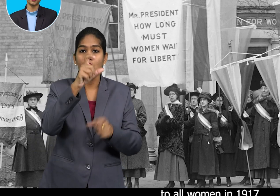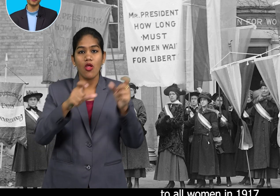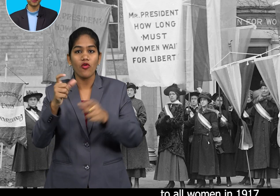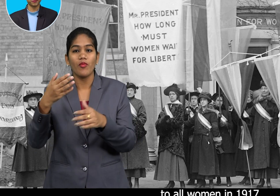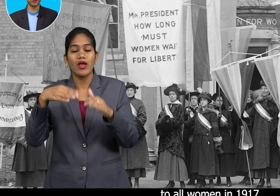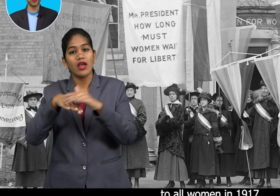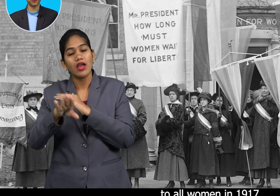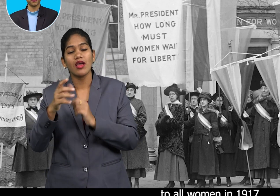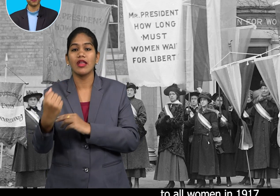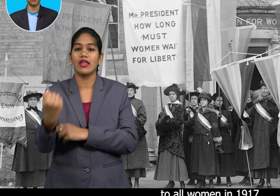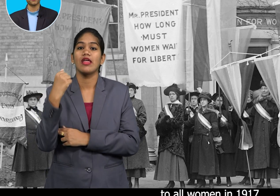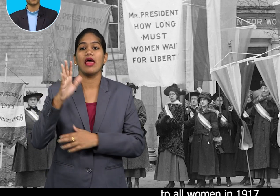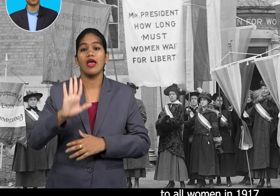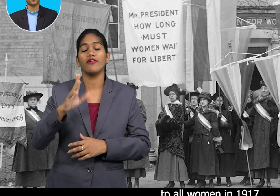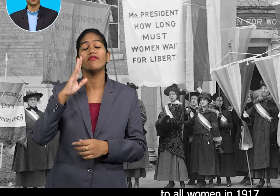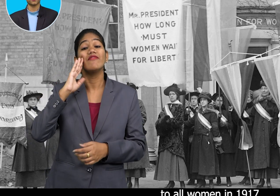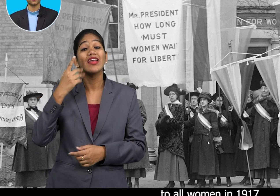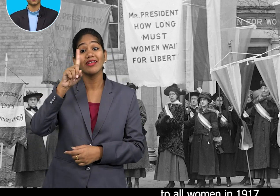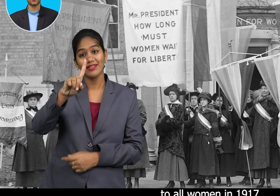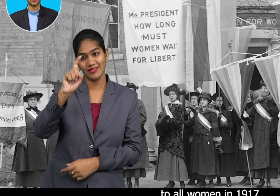1917.